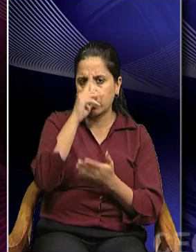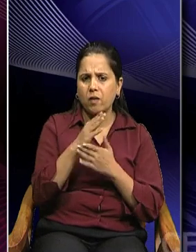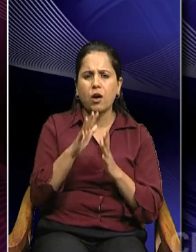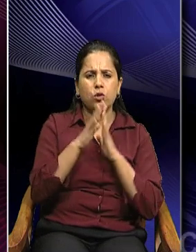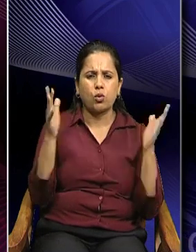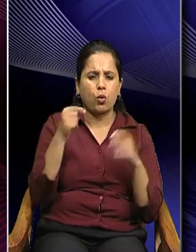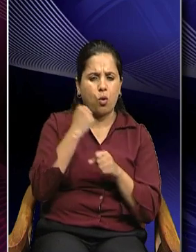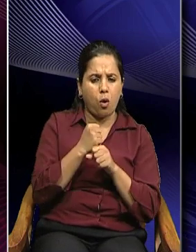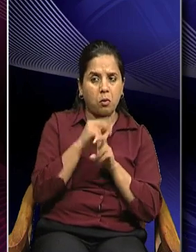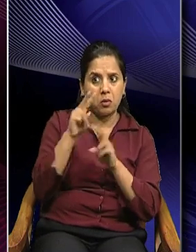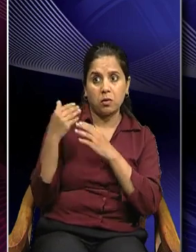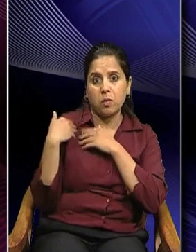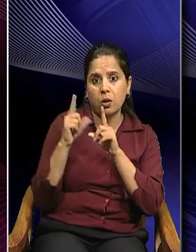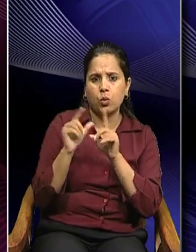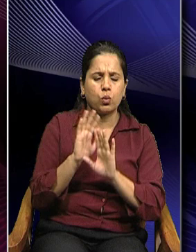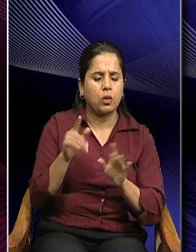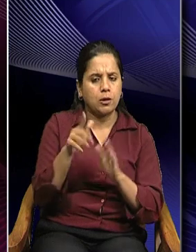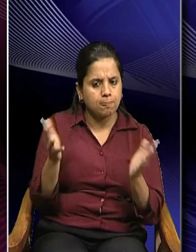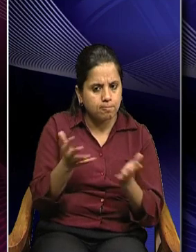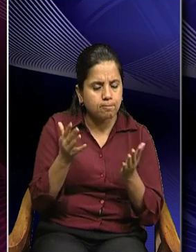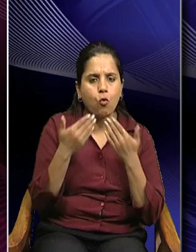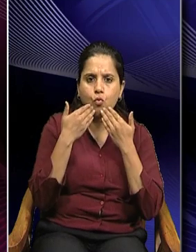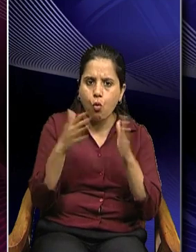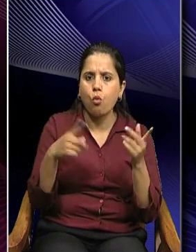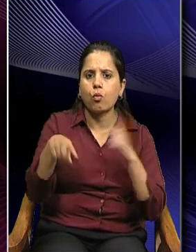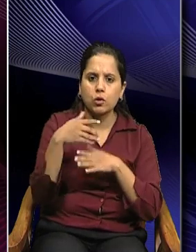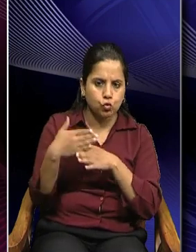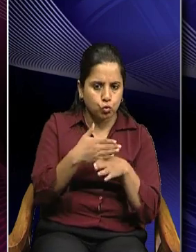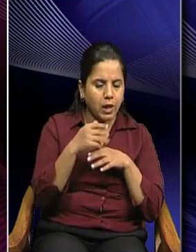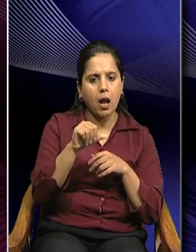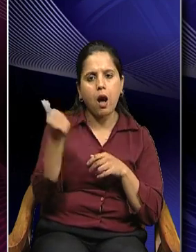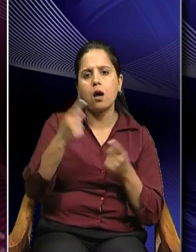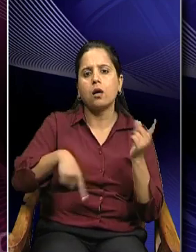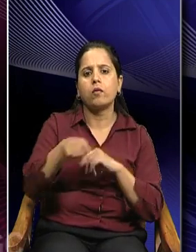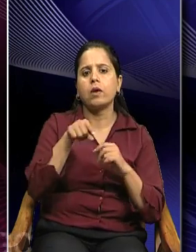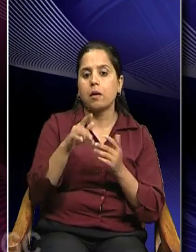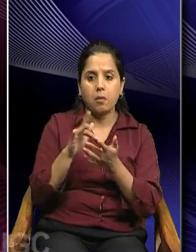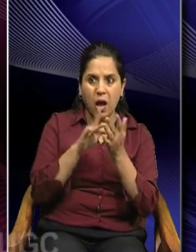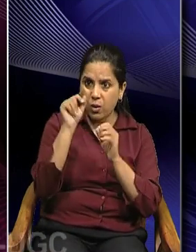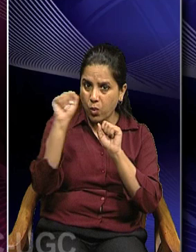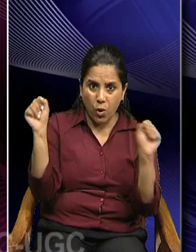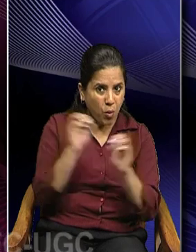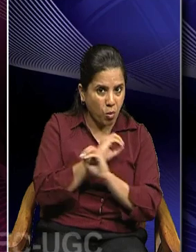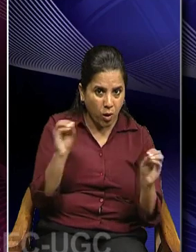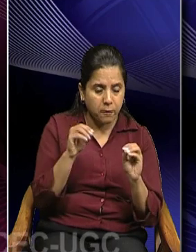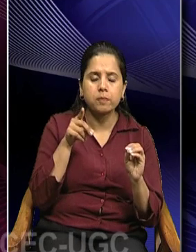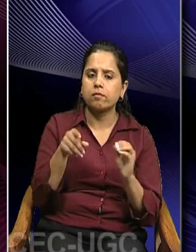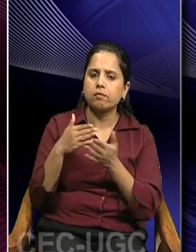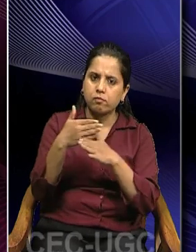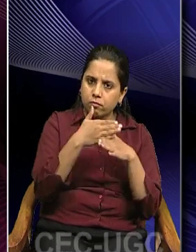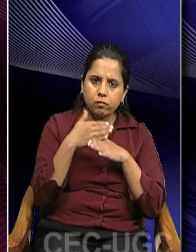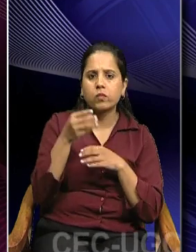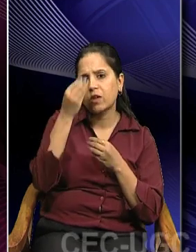in governance. They embrace openness and sharing with others with no geographical boundaries. So, they are the one who are